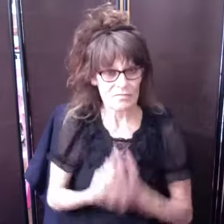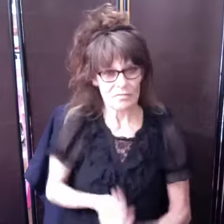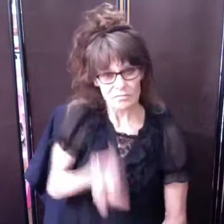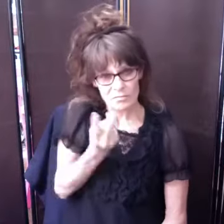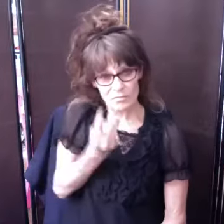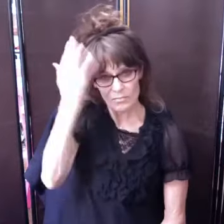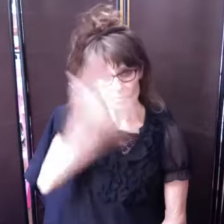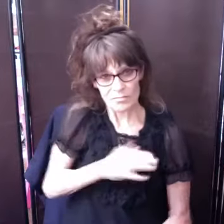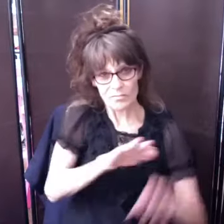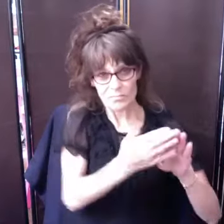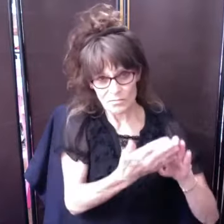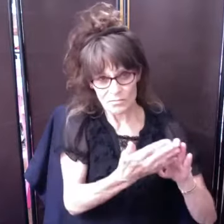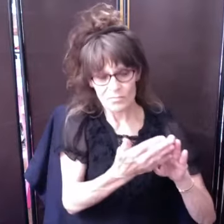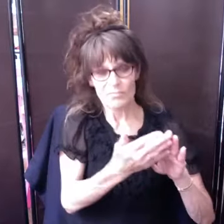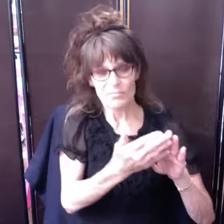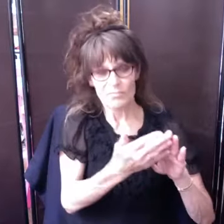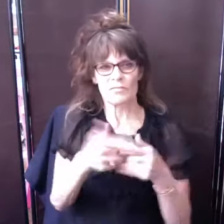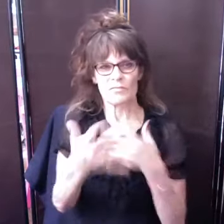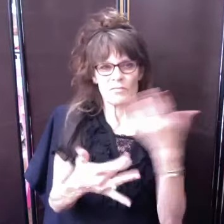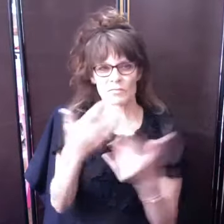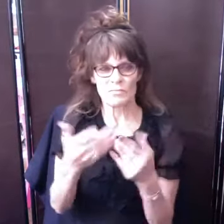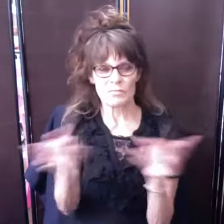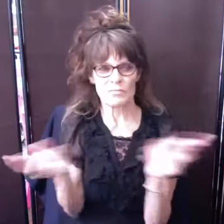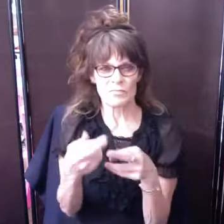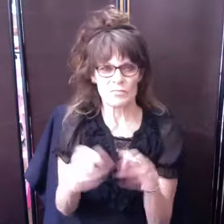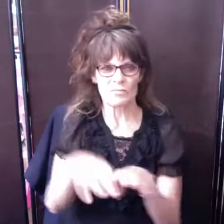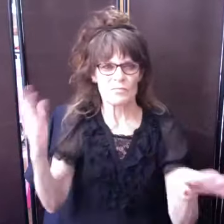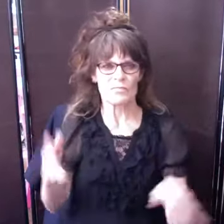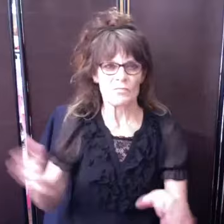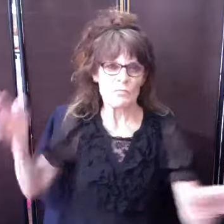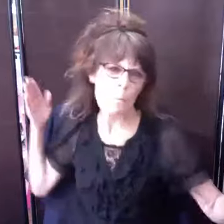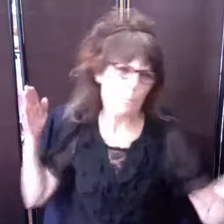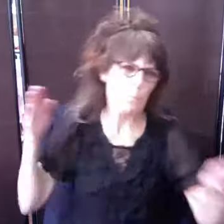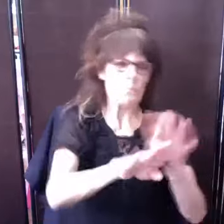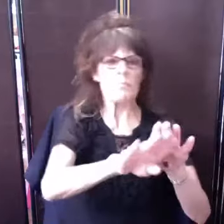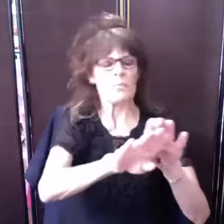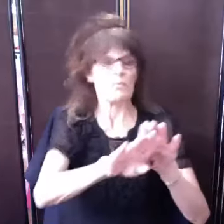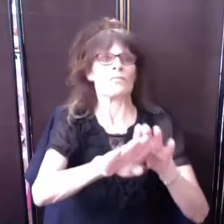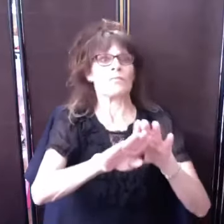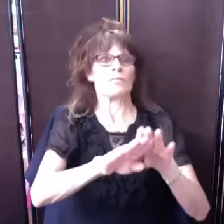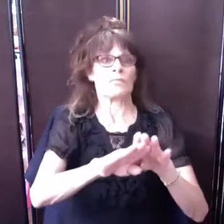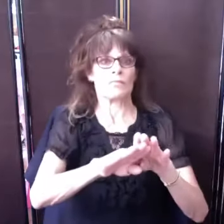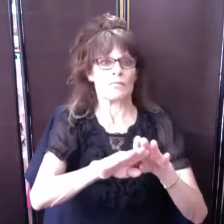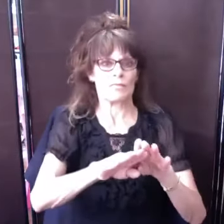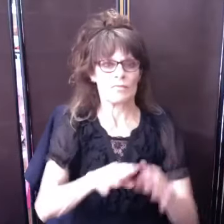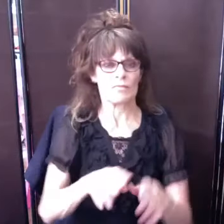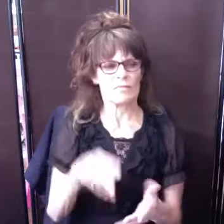door, a little ante room, and another front door. And he'd slam the first front door as hard as he could. And he stood on a mark in the middle of those 2 doors and he'd